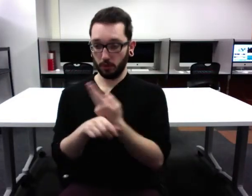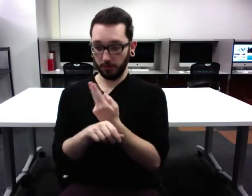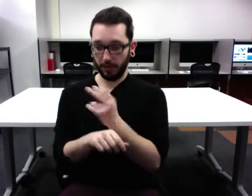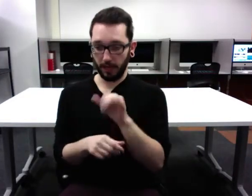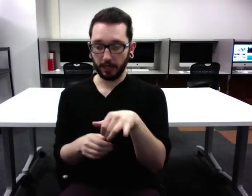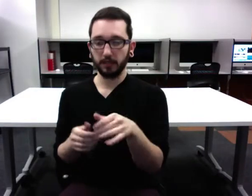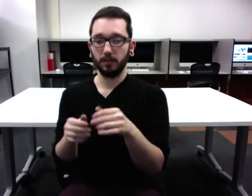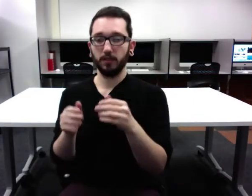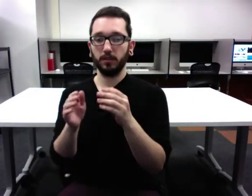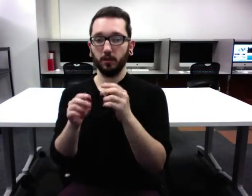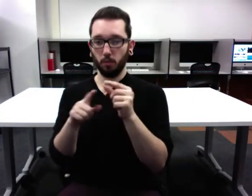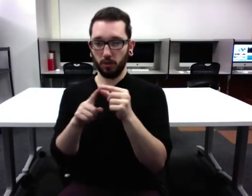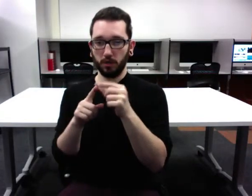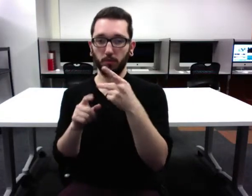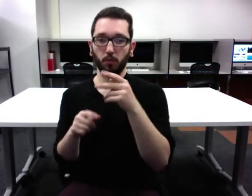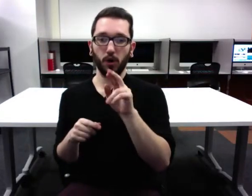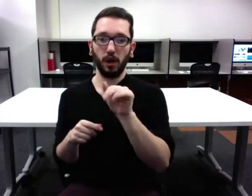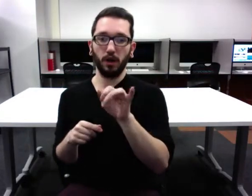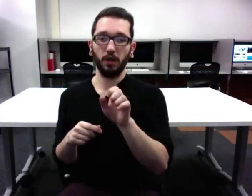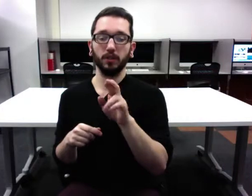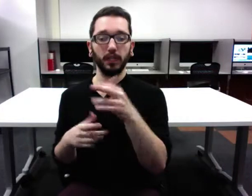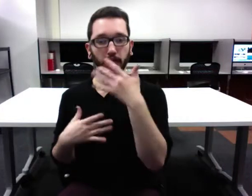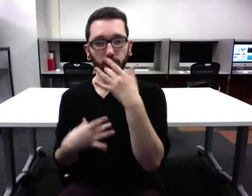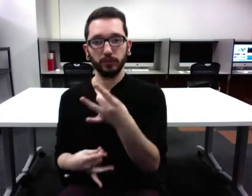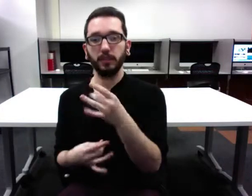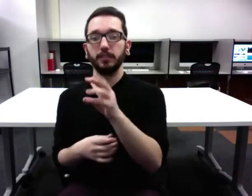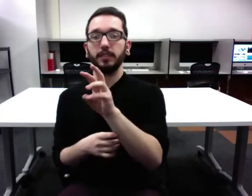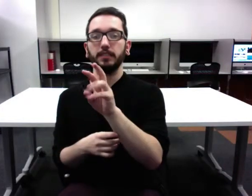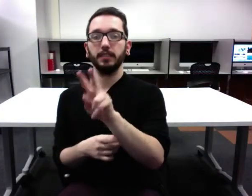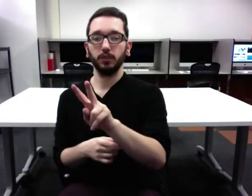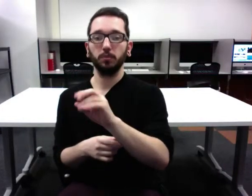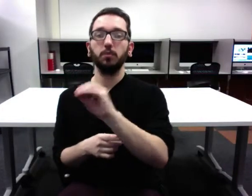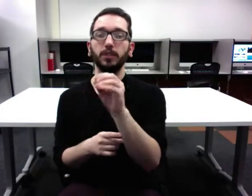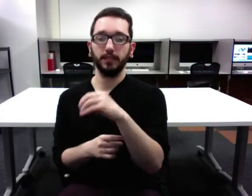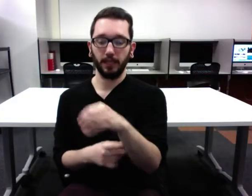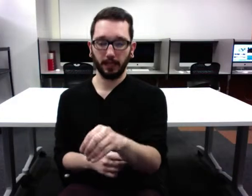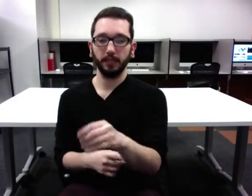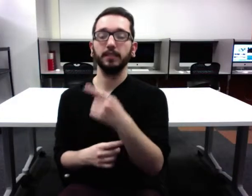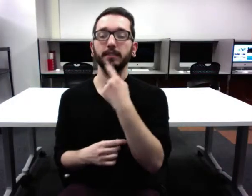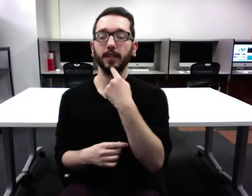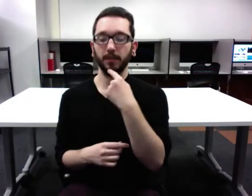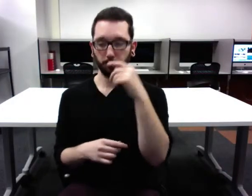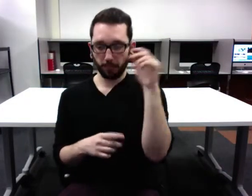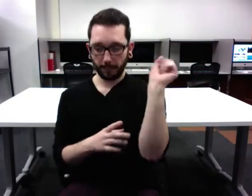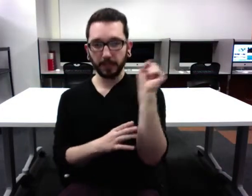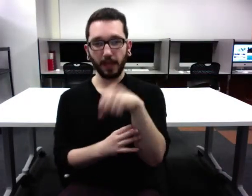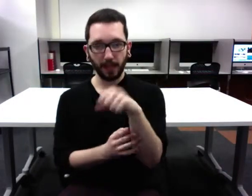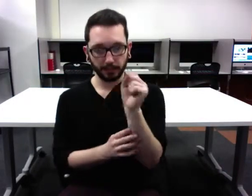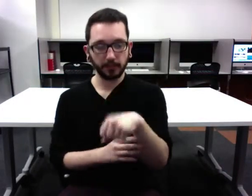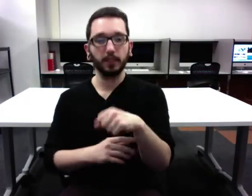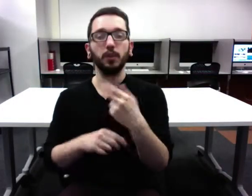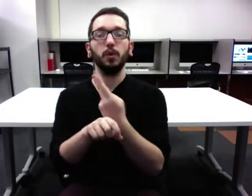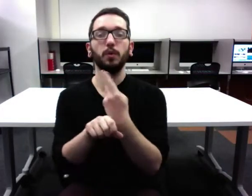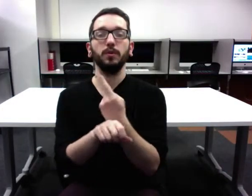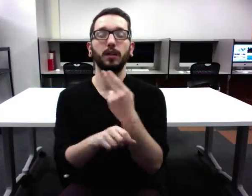interesting to know that 62% of Americans, if you include prayer, said that they had used some sort of complementary and alternative medicine